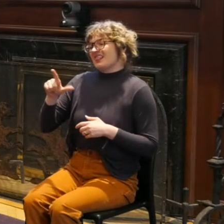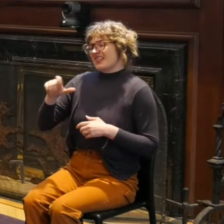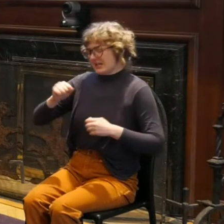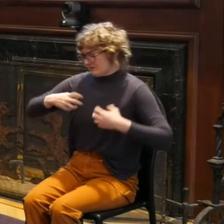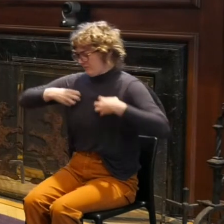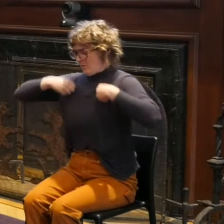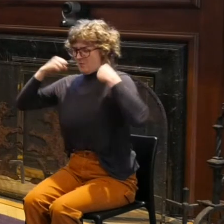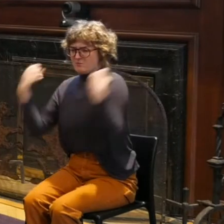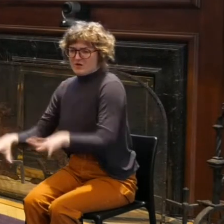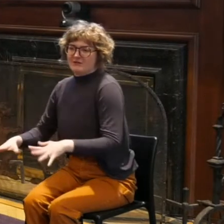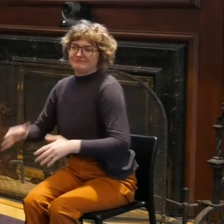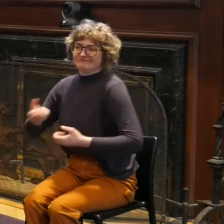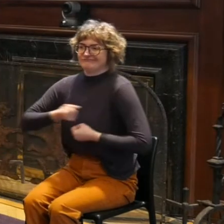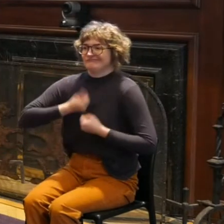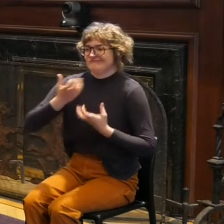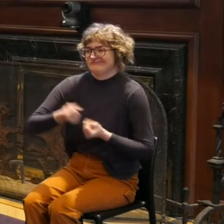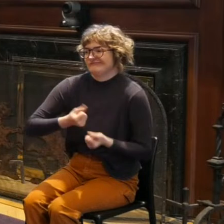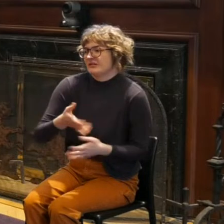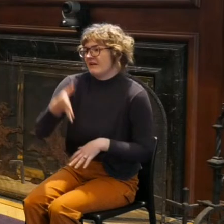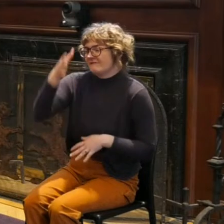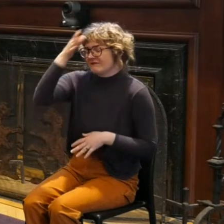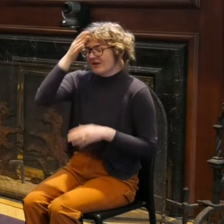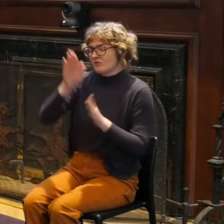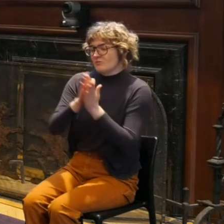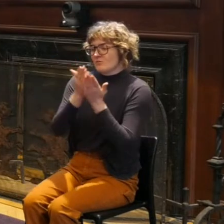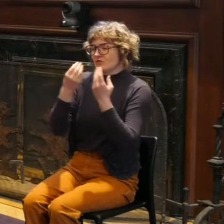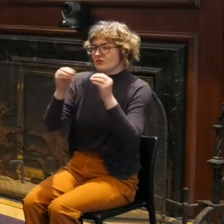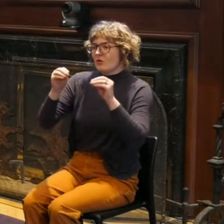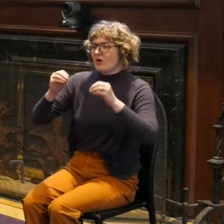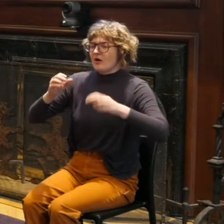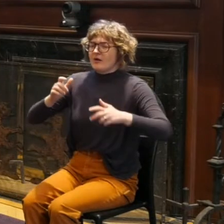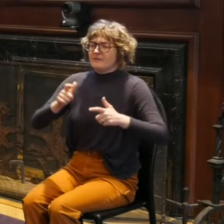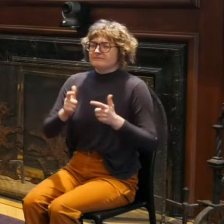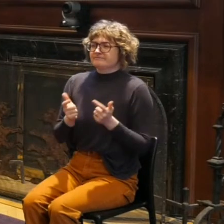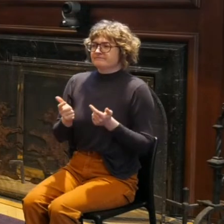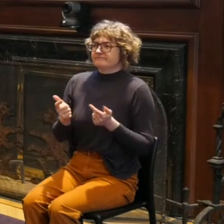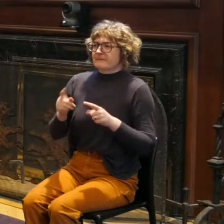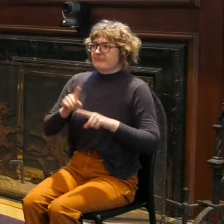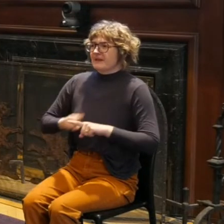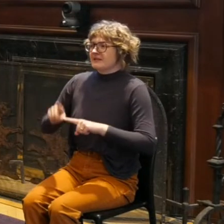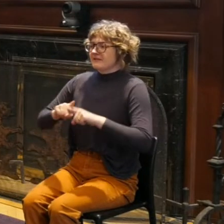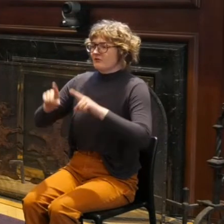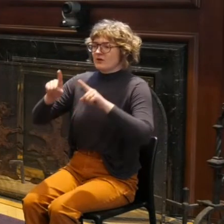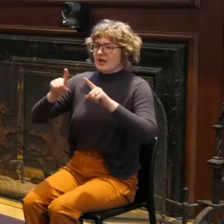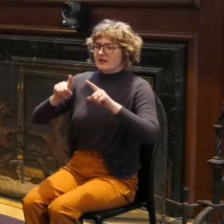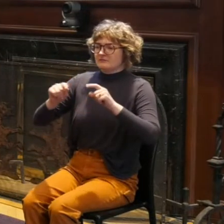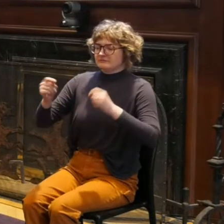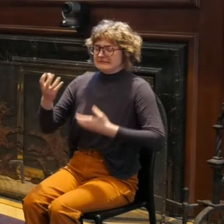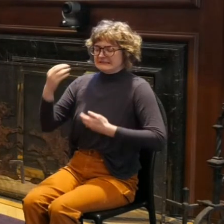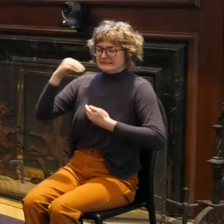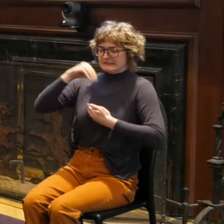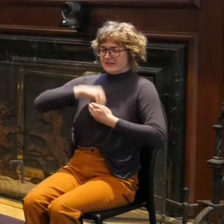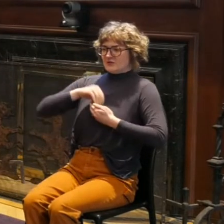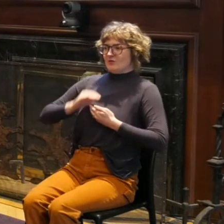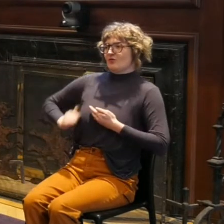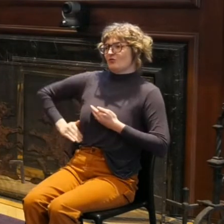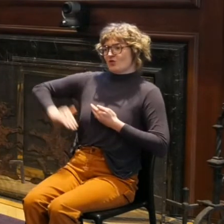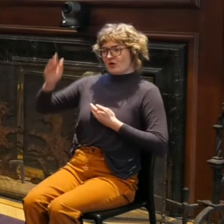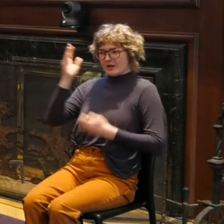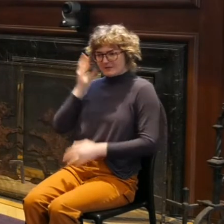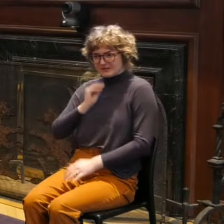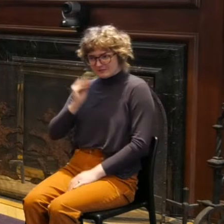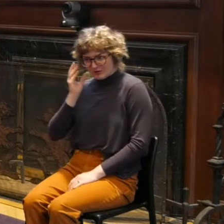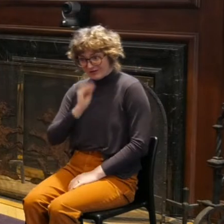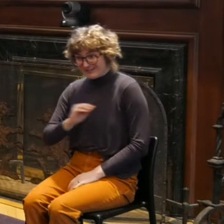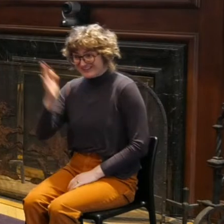a confession, and confesses that her father's bookstore grew to be the Masada of her childhood. That is why